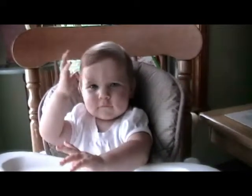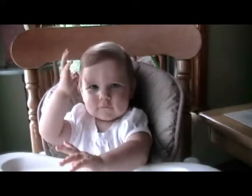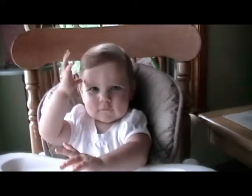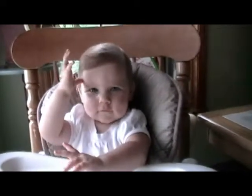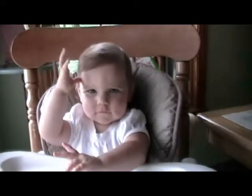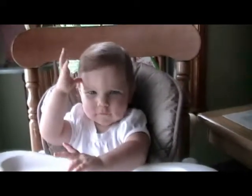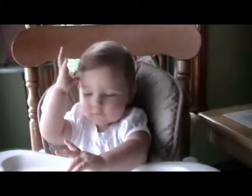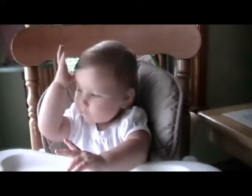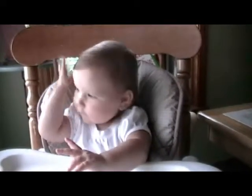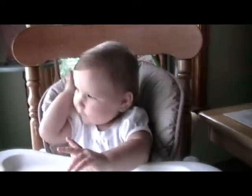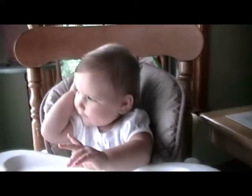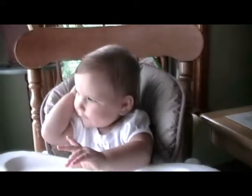Good girl.